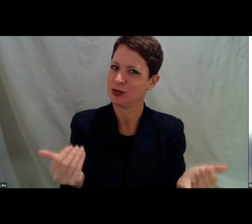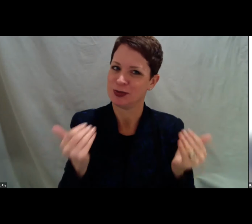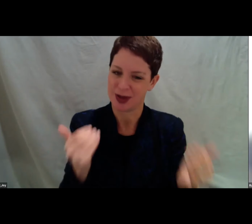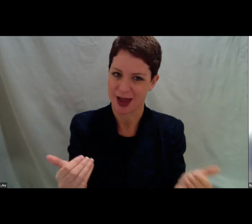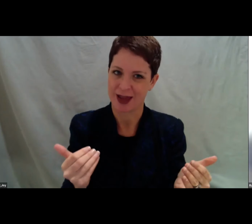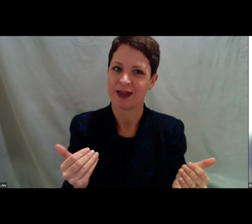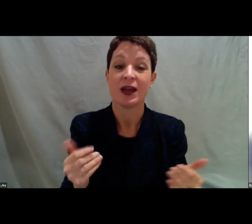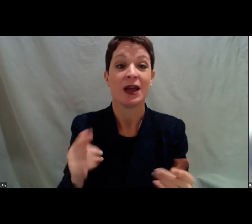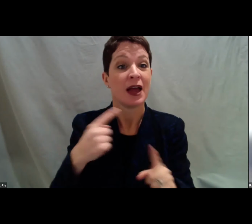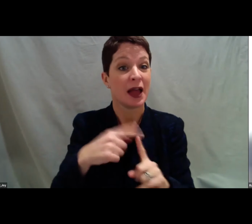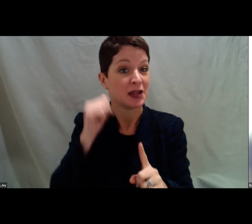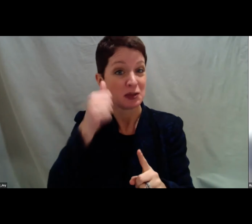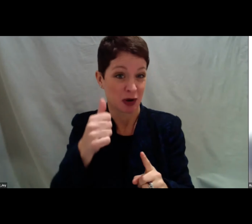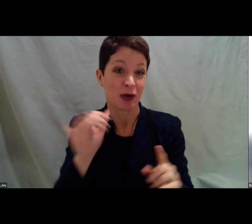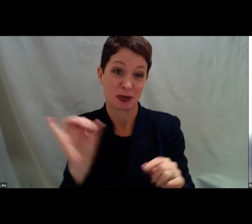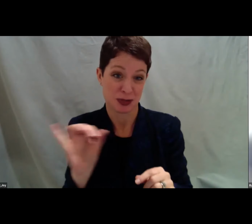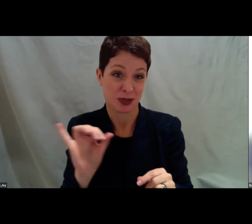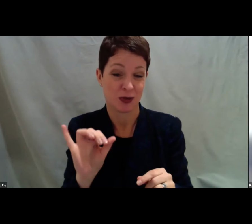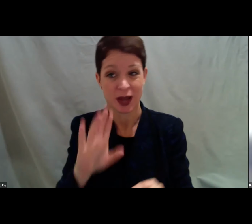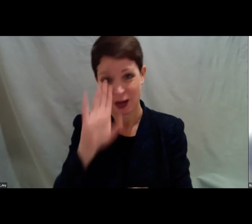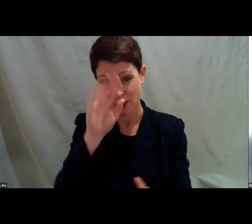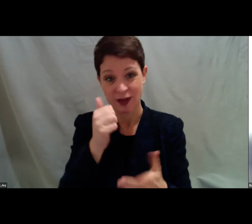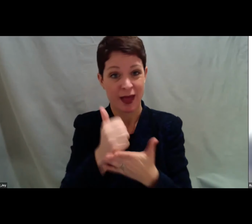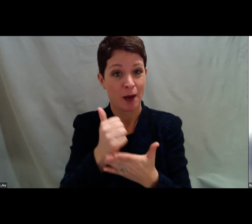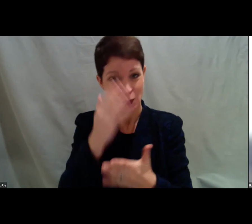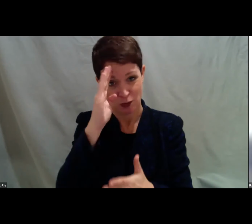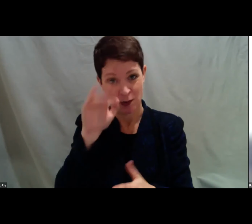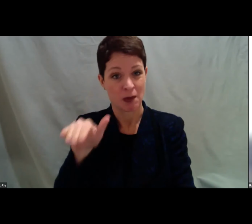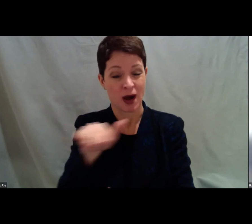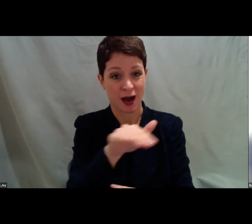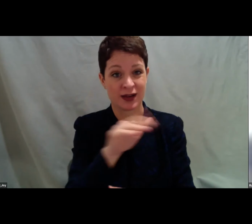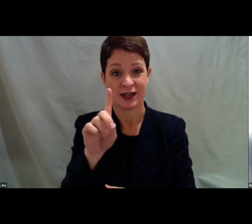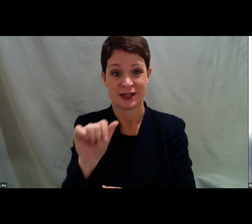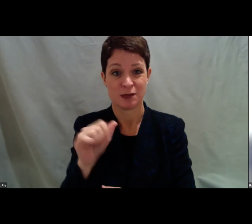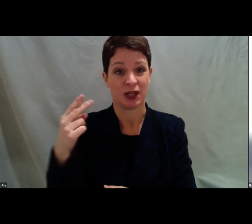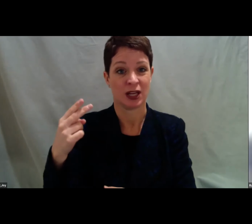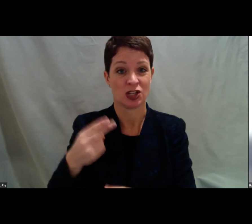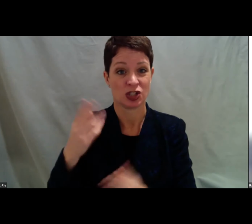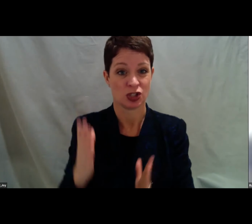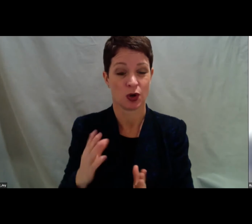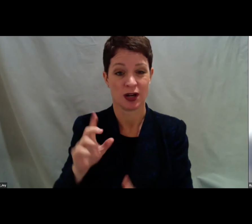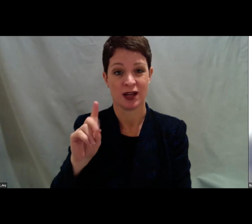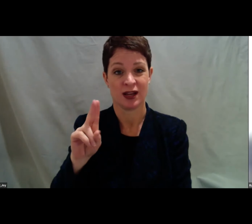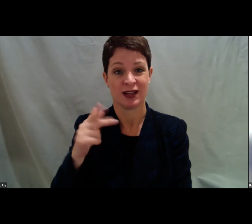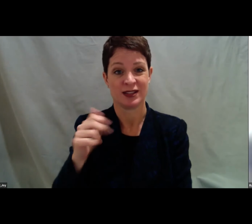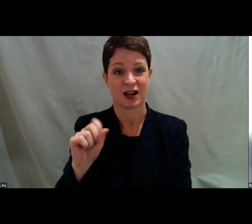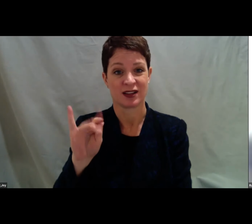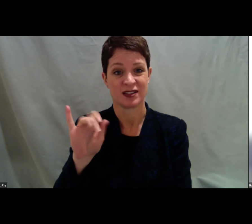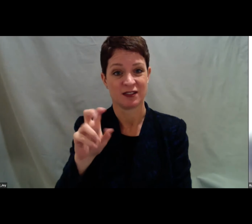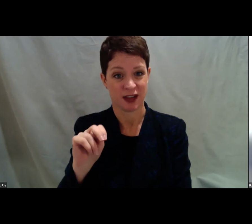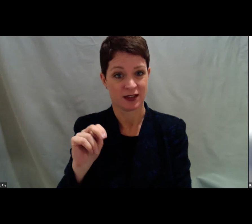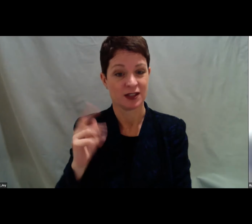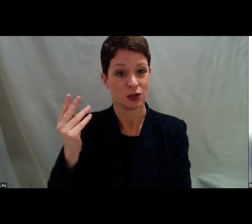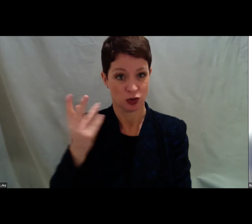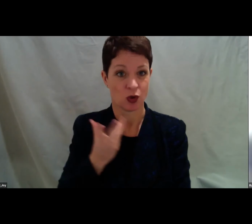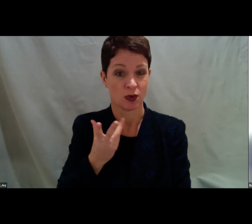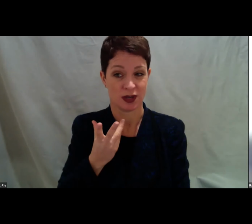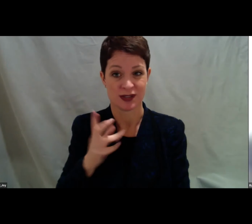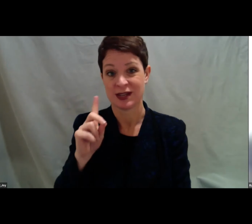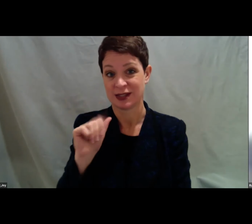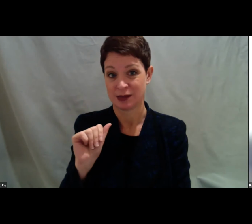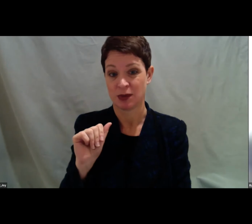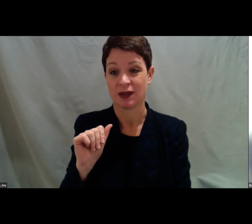and tomorrow. And it will be a reminder that, as disability historian Douglas Bainton told us,